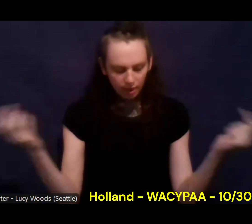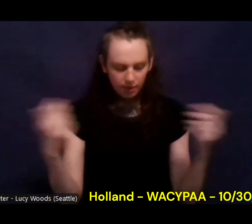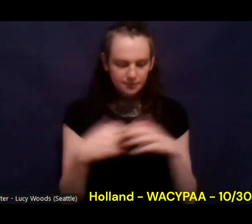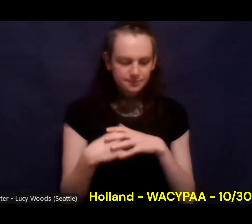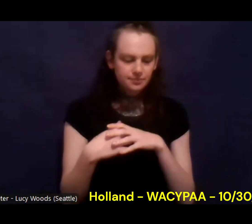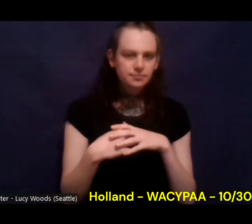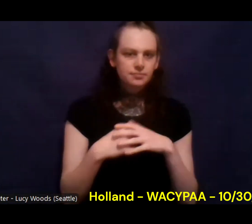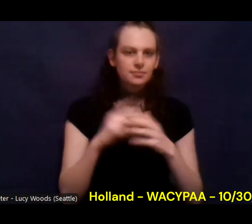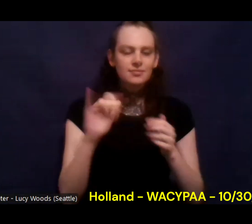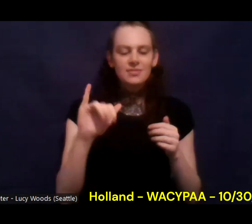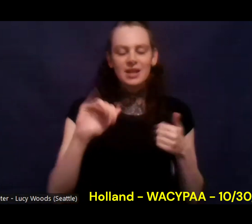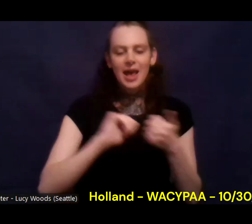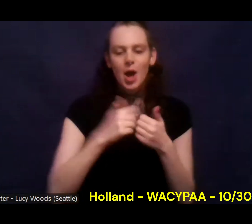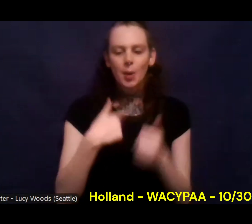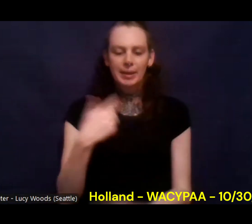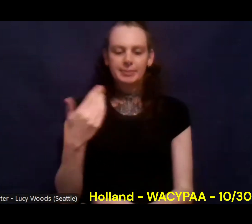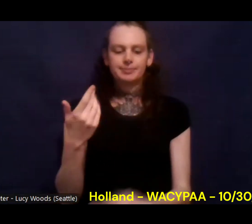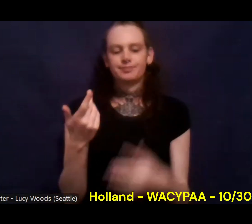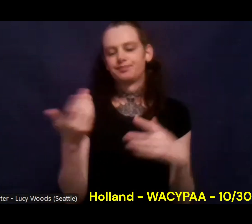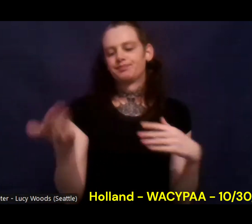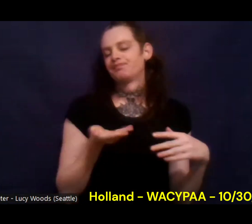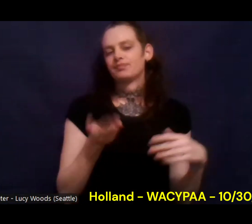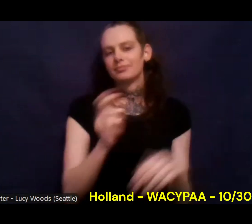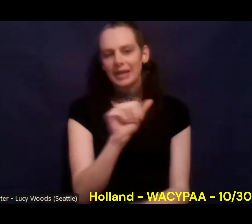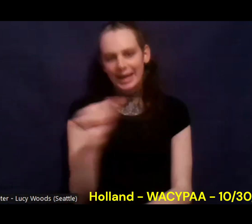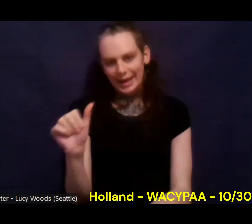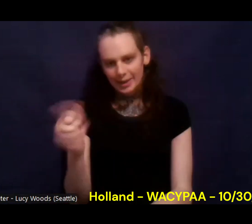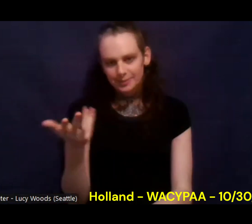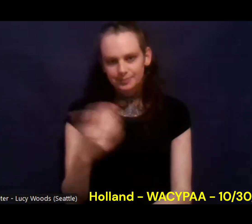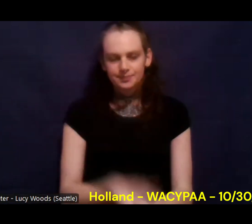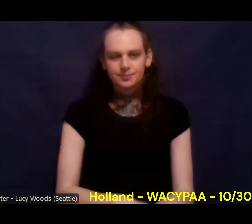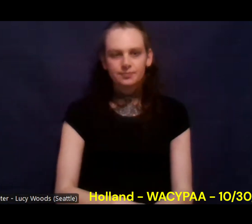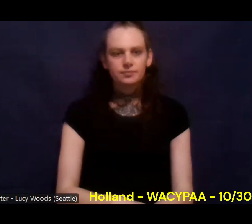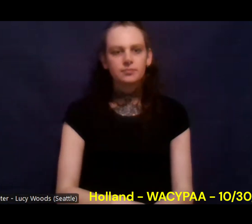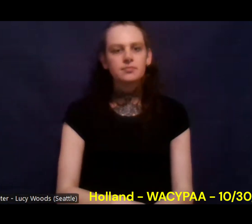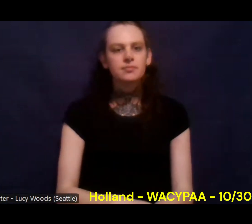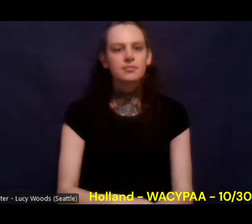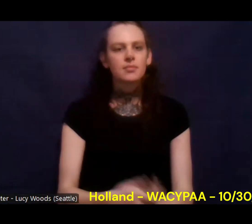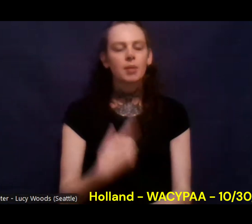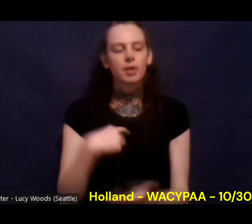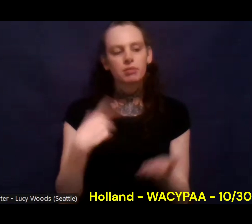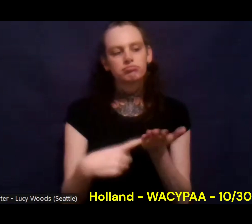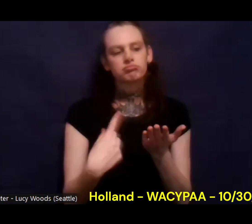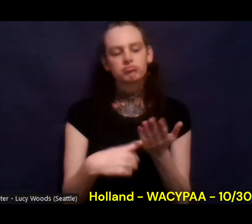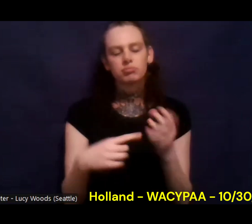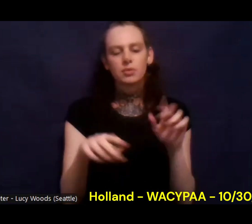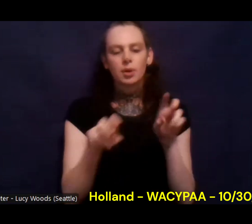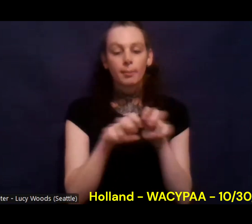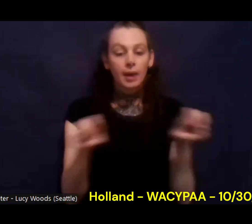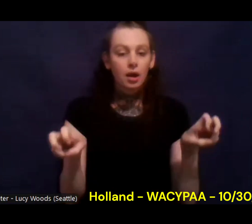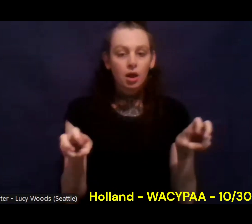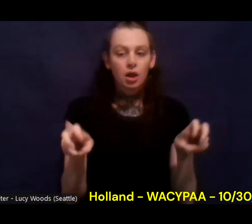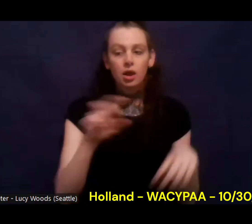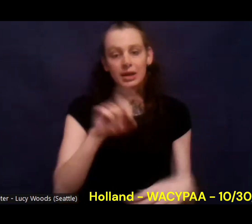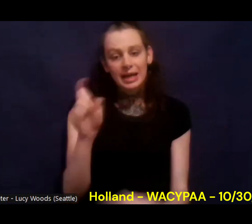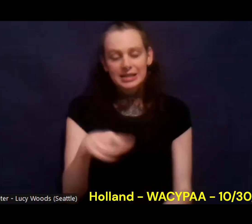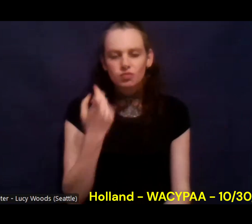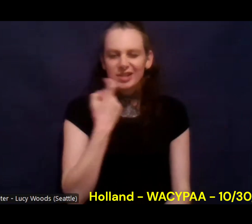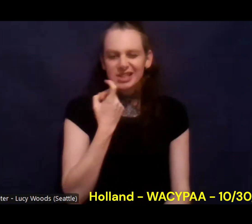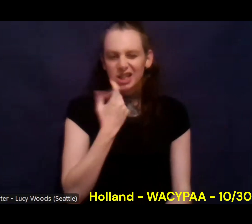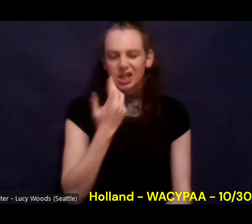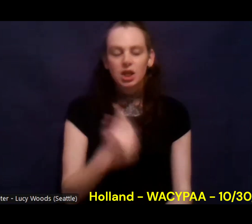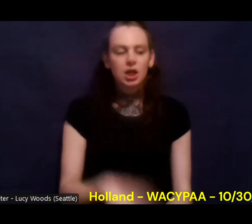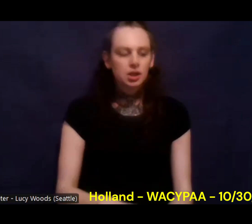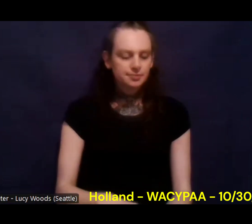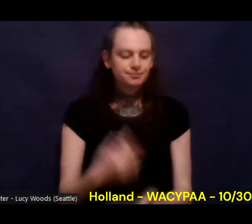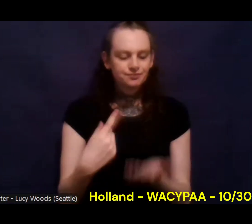was introduced to Alcoholics Anonymous. And I was just speaking on a panel in Texas and I was talking about